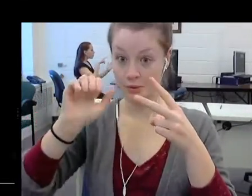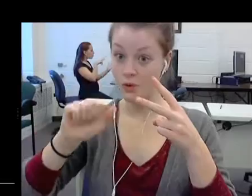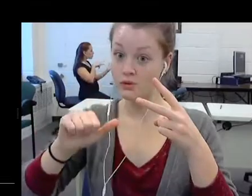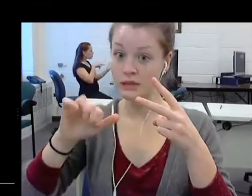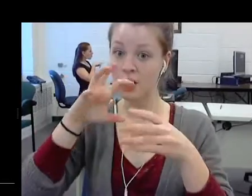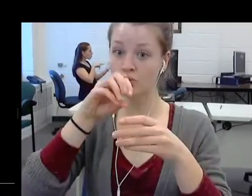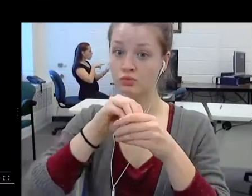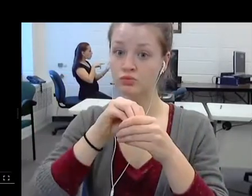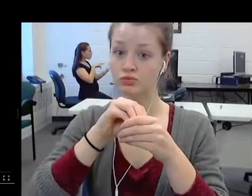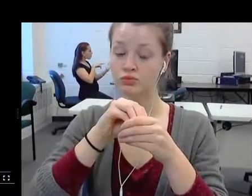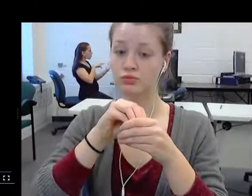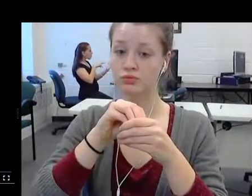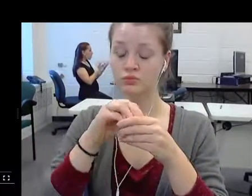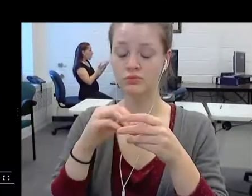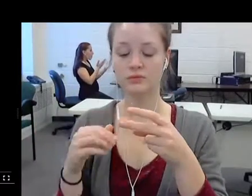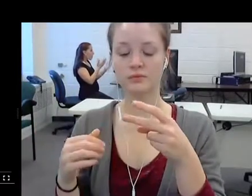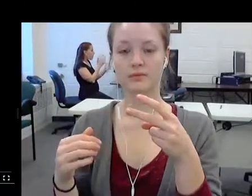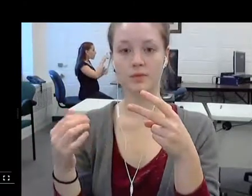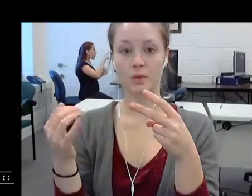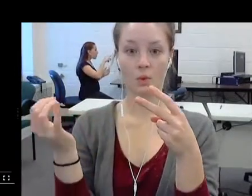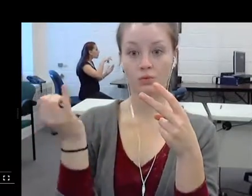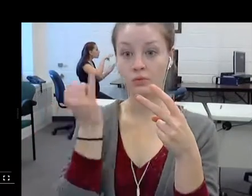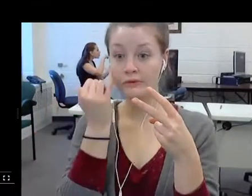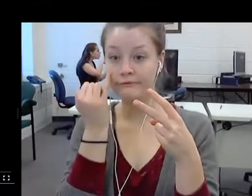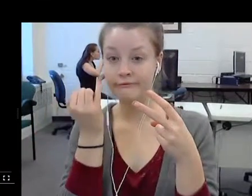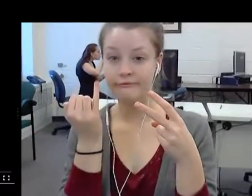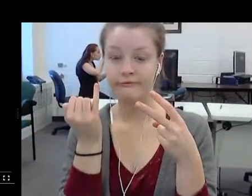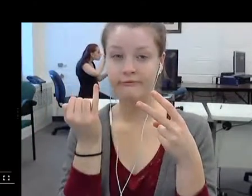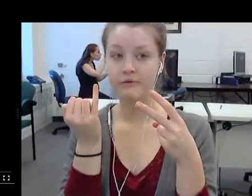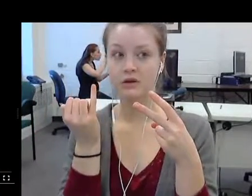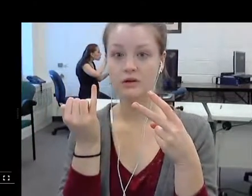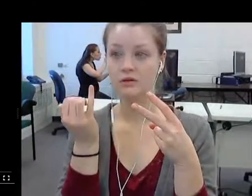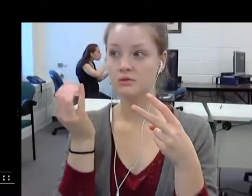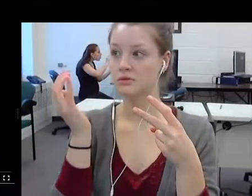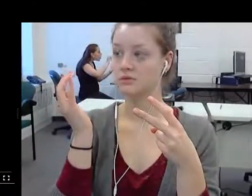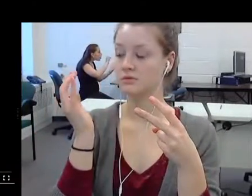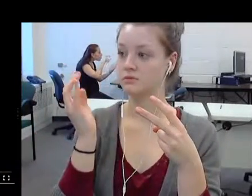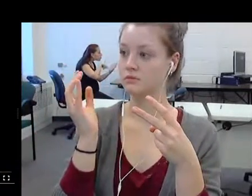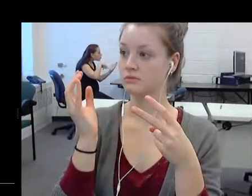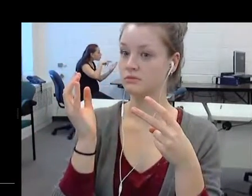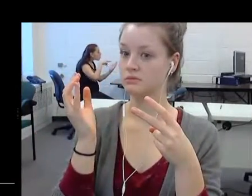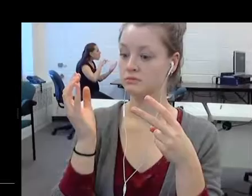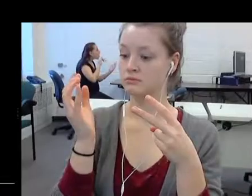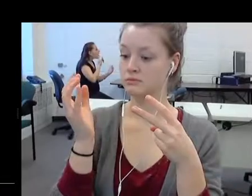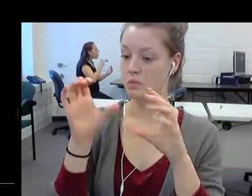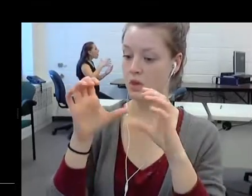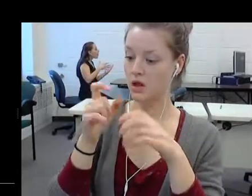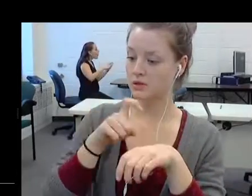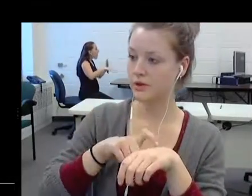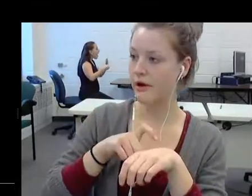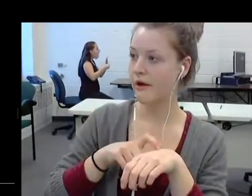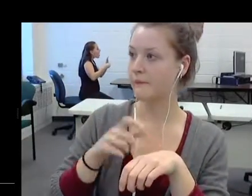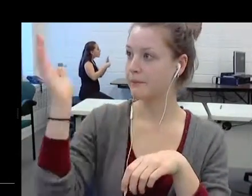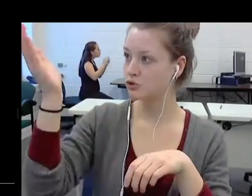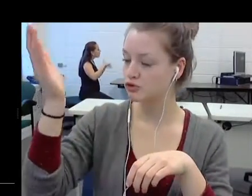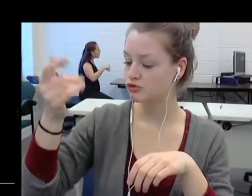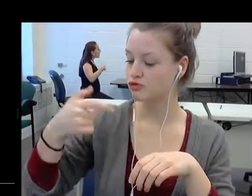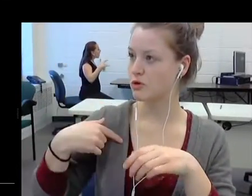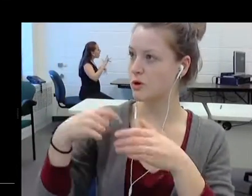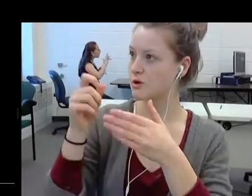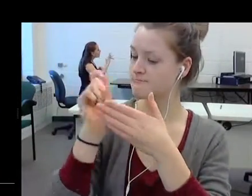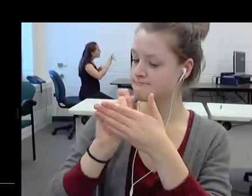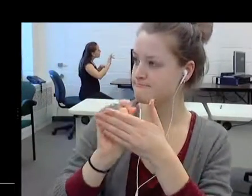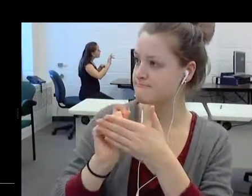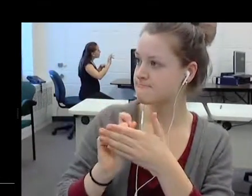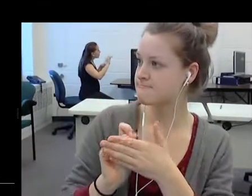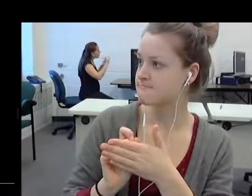notes during a lecture in class and then you later go back over your notes and remember something, you can add it to